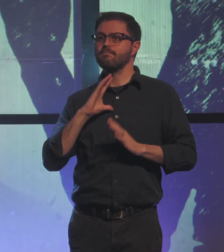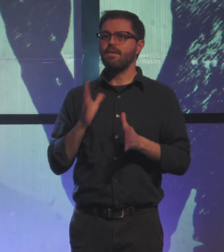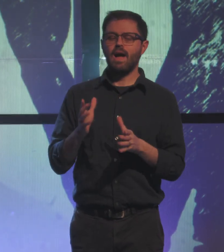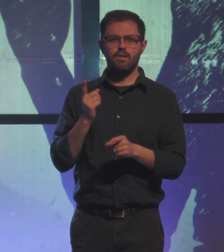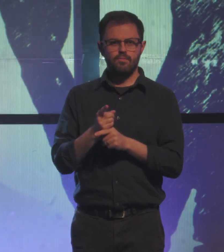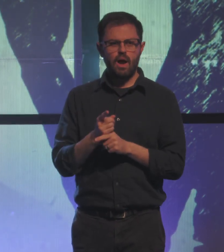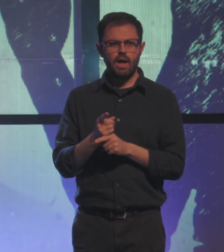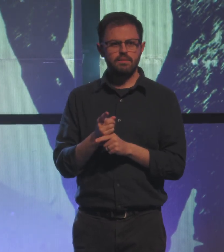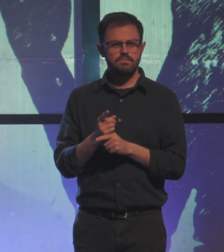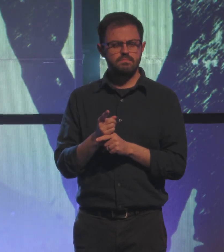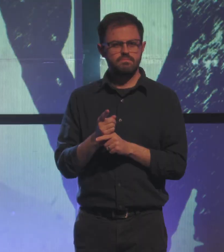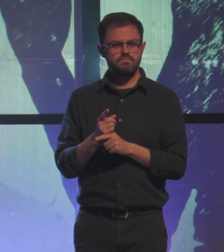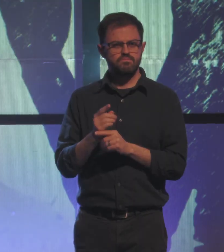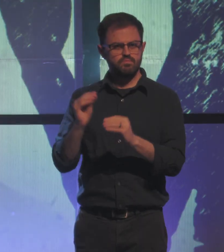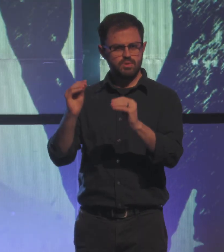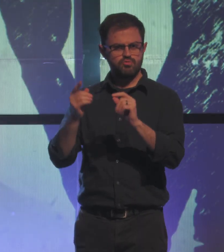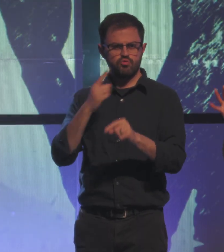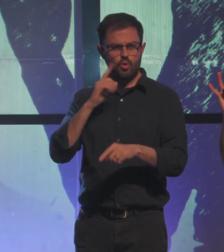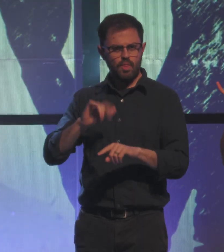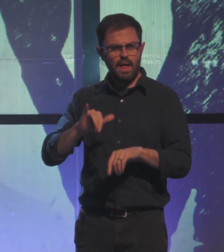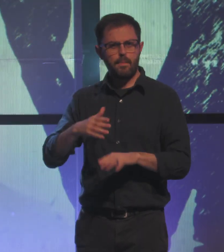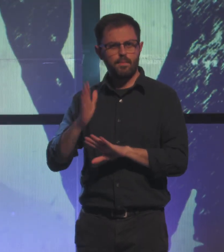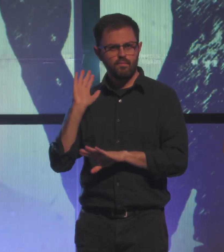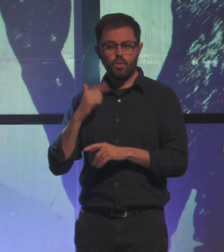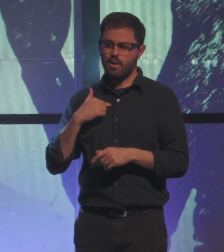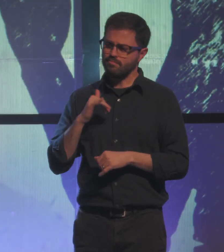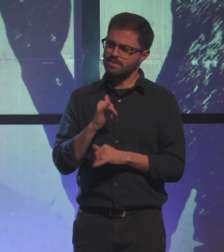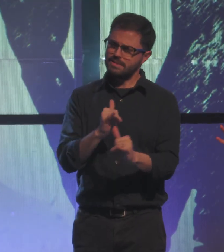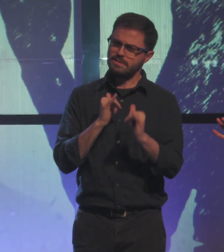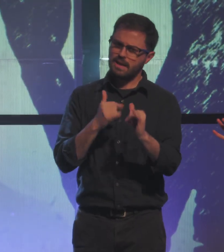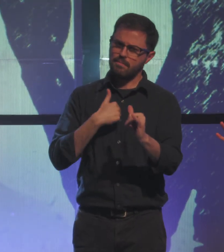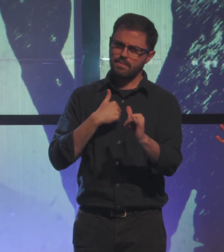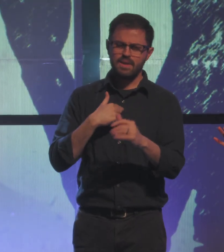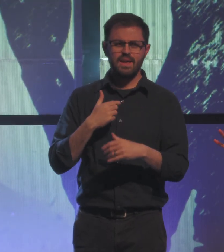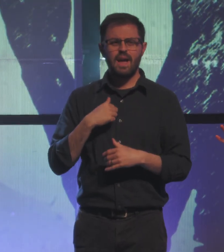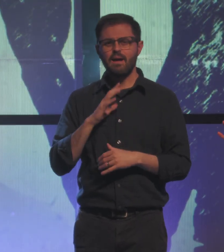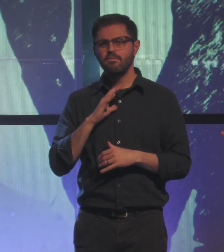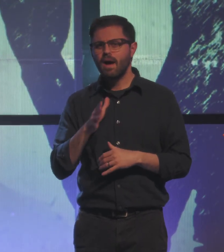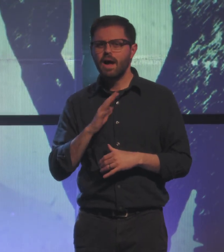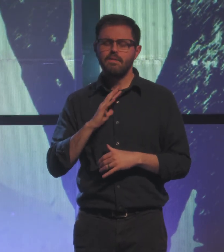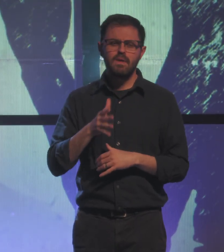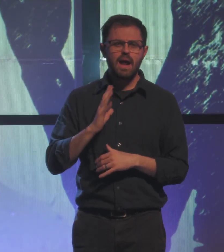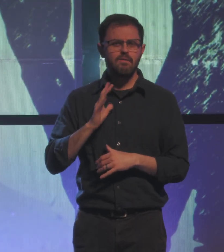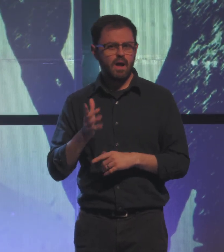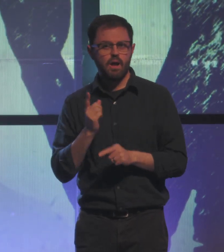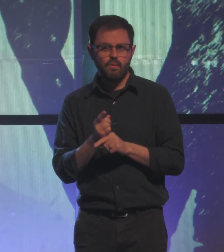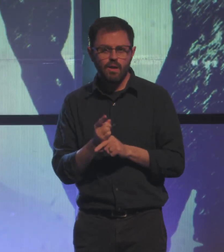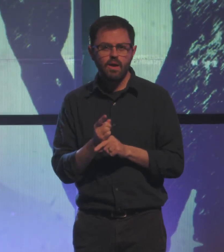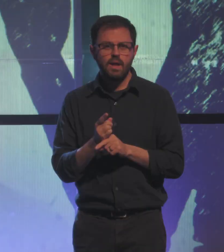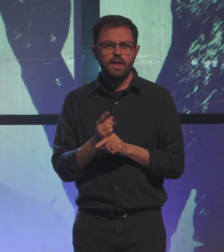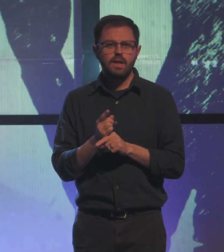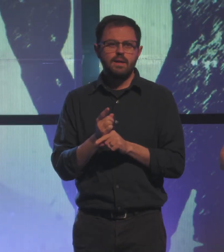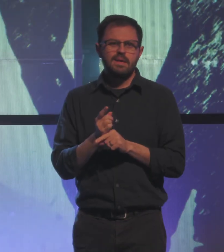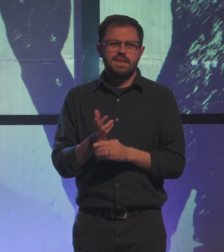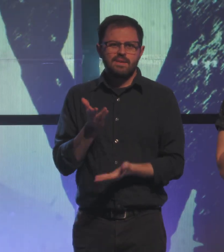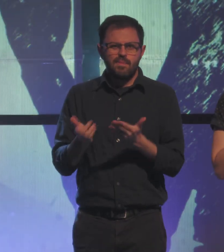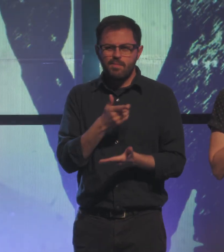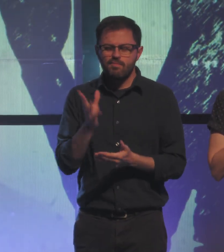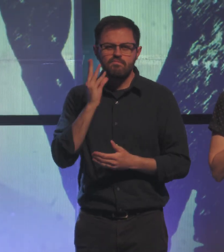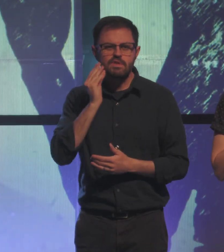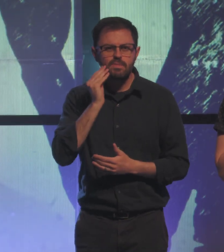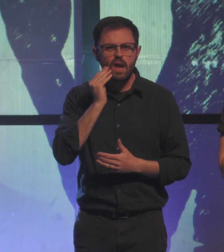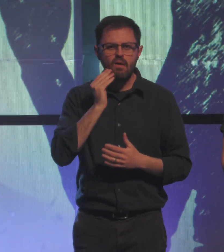I absolutely have. I'm fine. Have you ever been hurting and